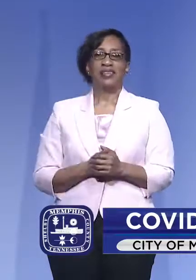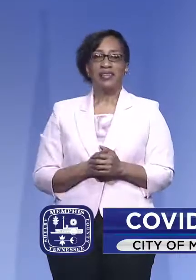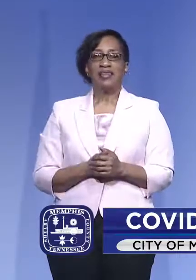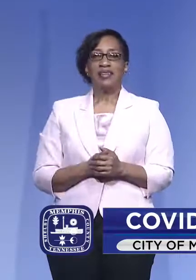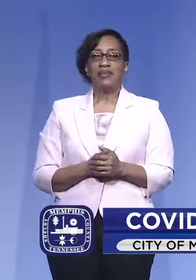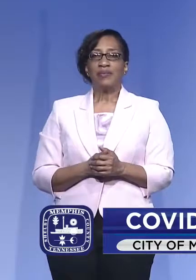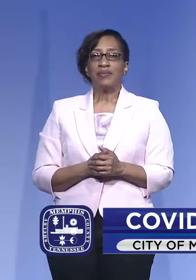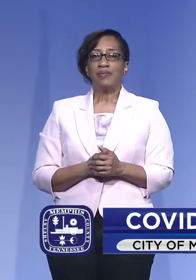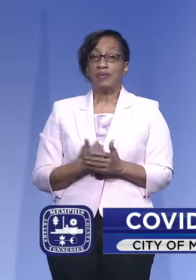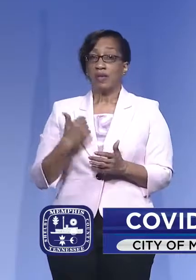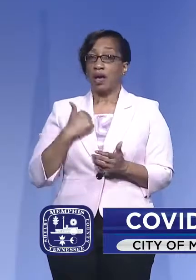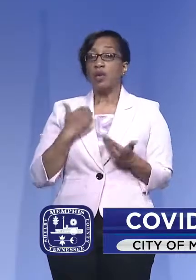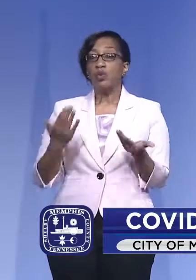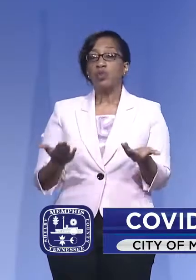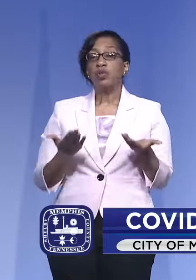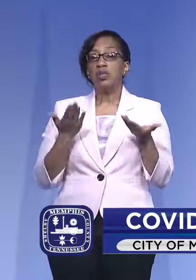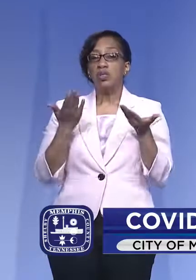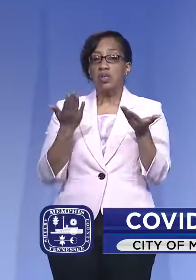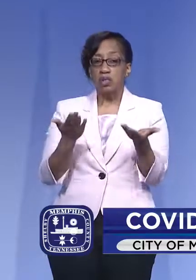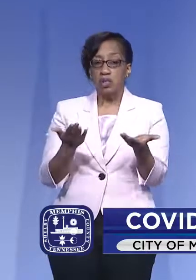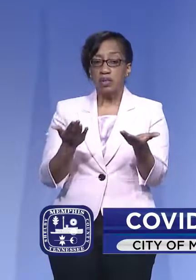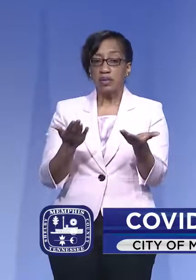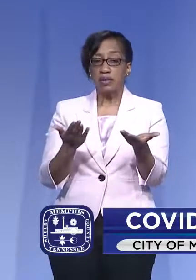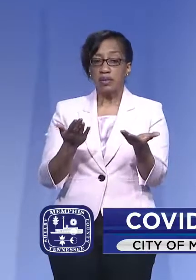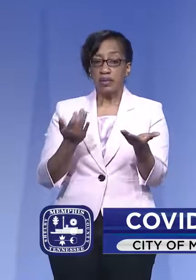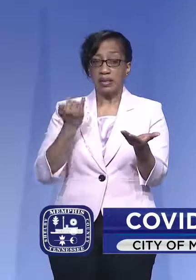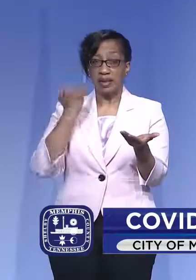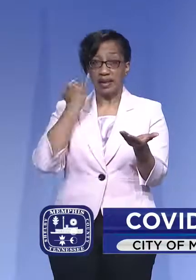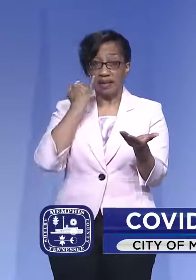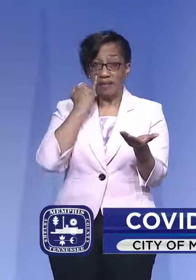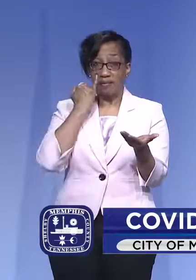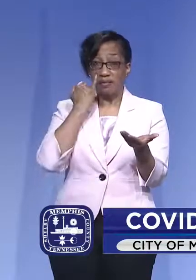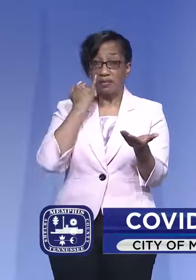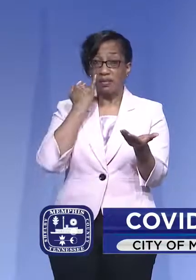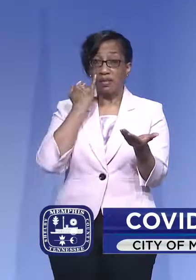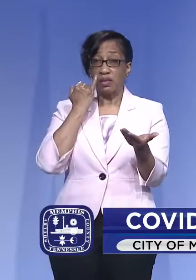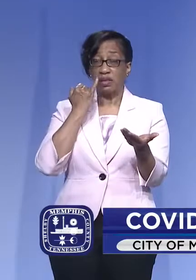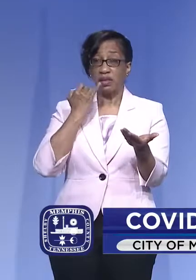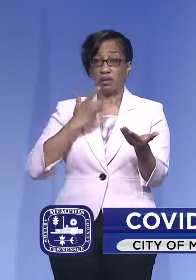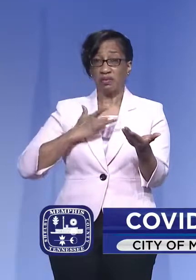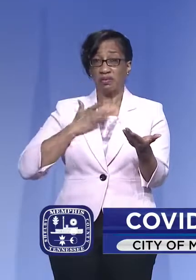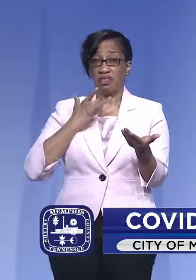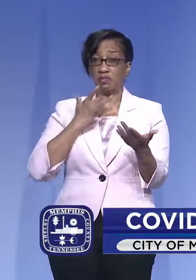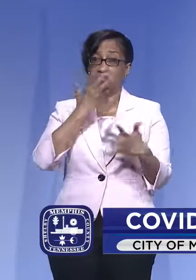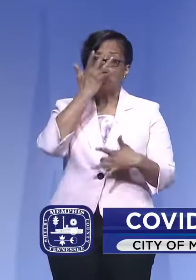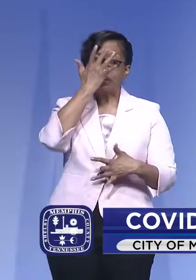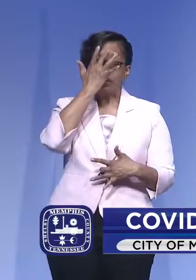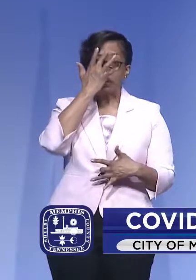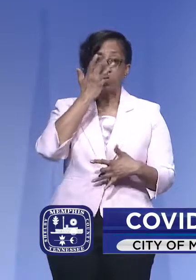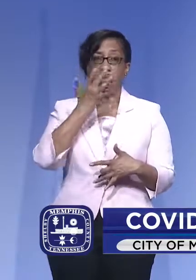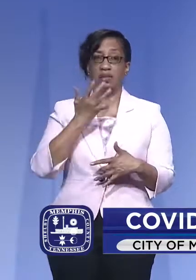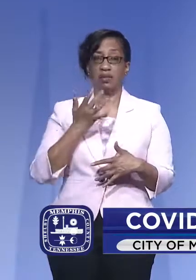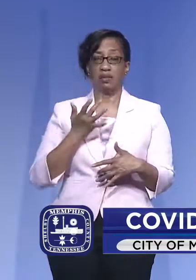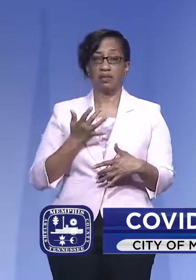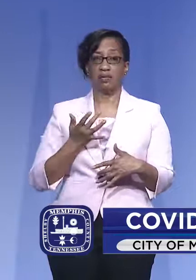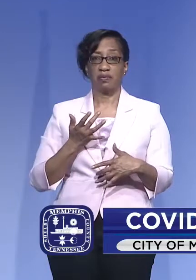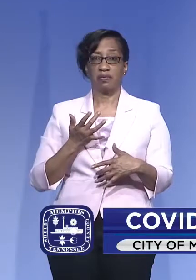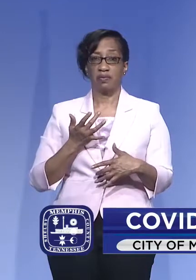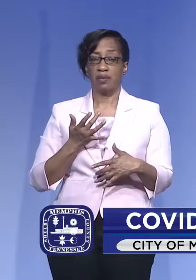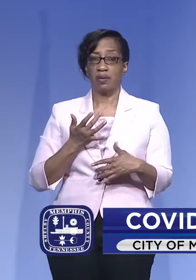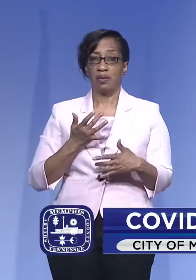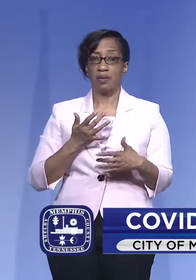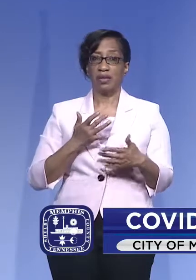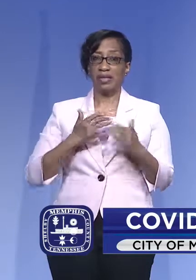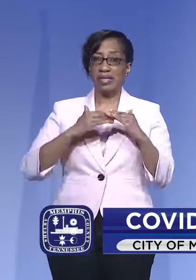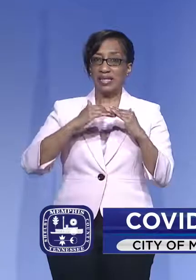I would just suggest that the symptoms of if you have any symptoms from the second vaccine, they are much less severe